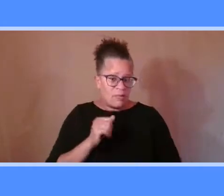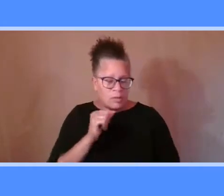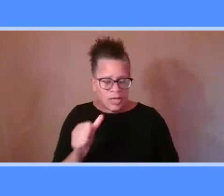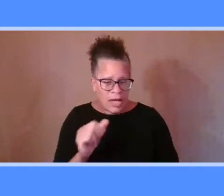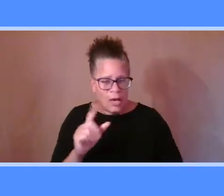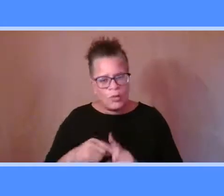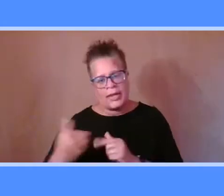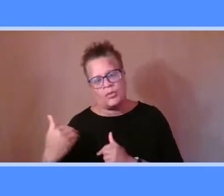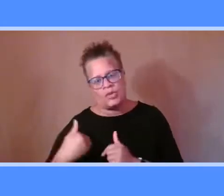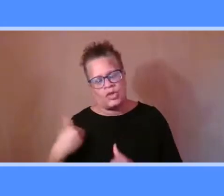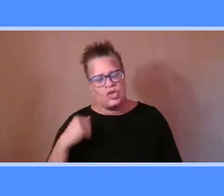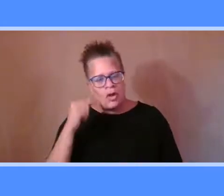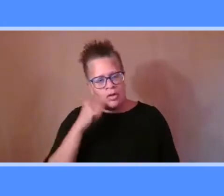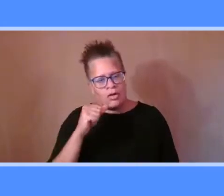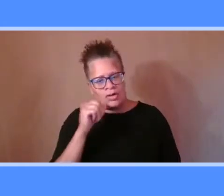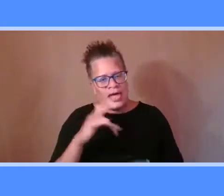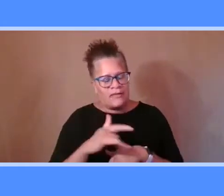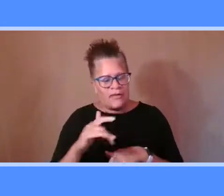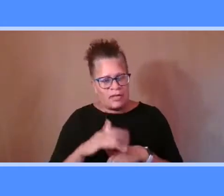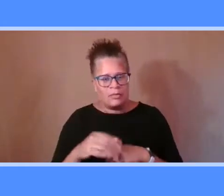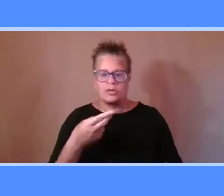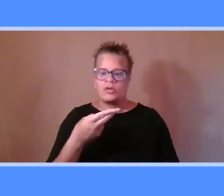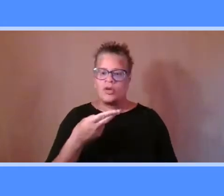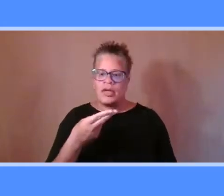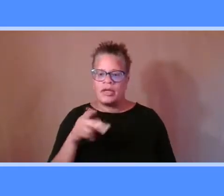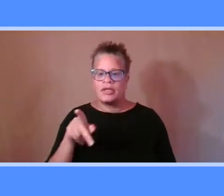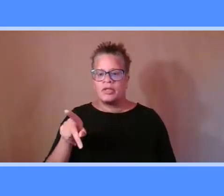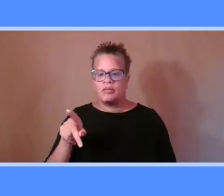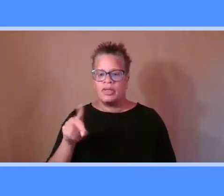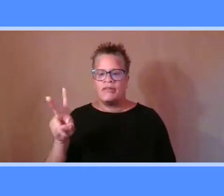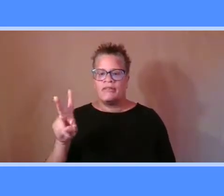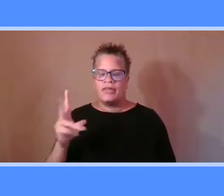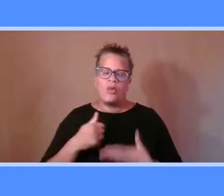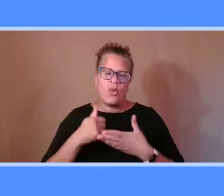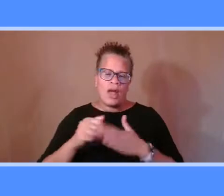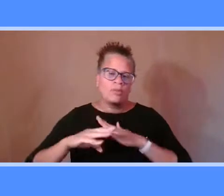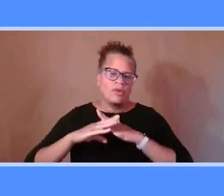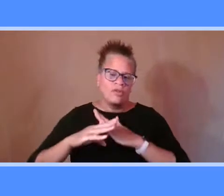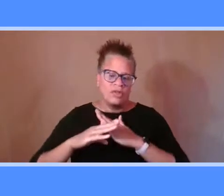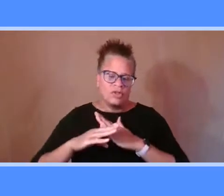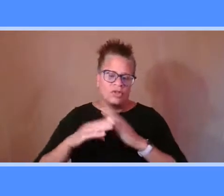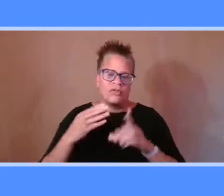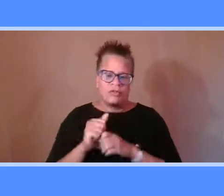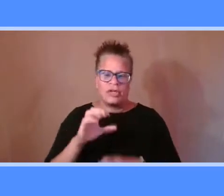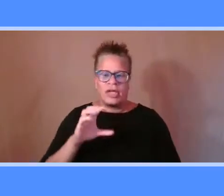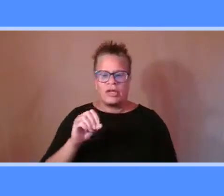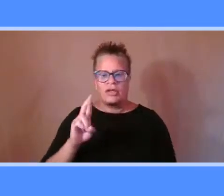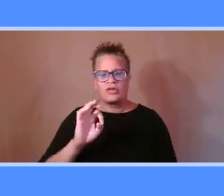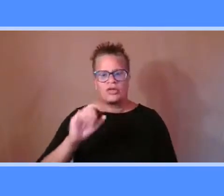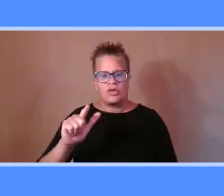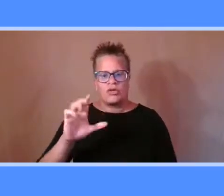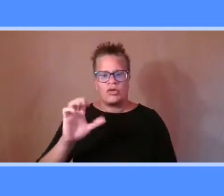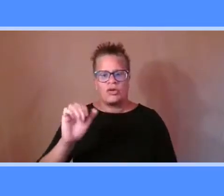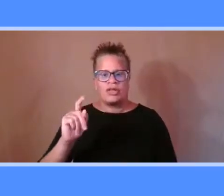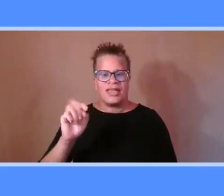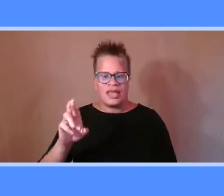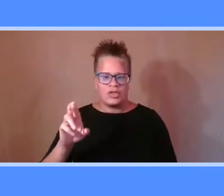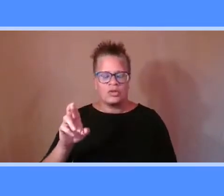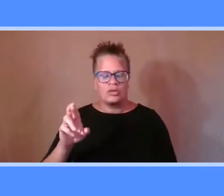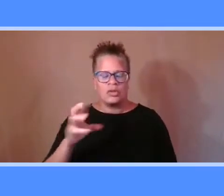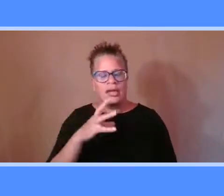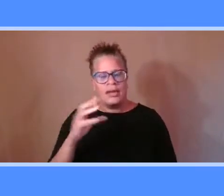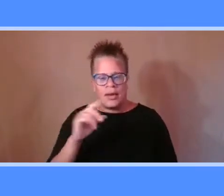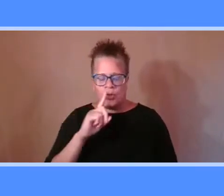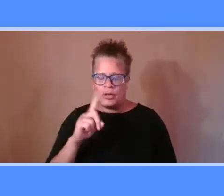a young girl. So the HPV vaccine actually can help prevent you from getting cervical cancer. And it's been a